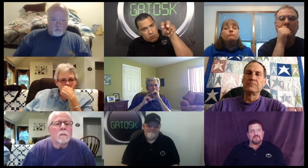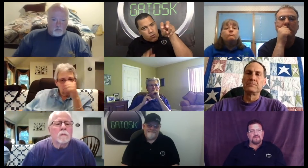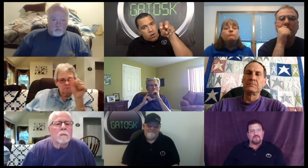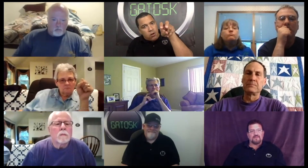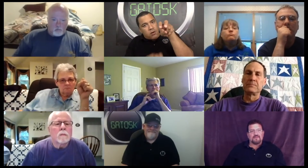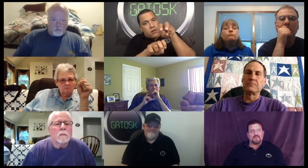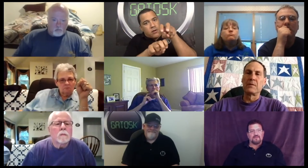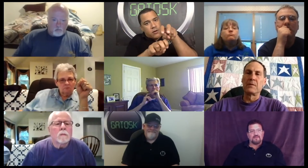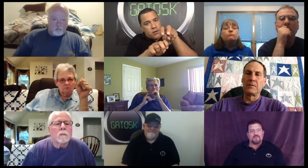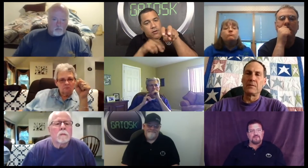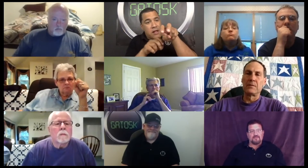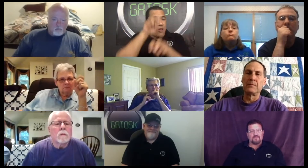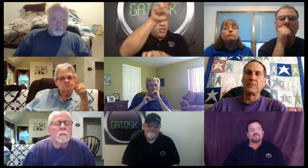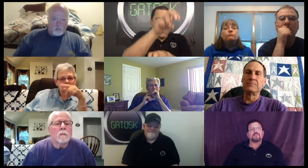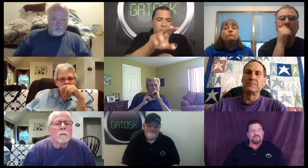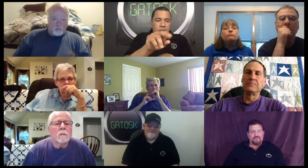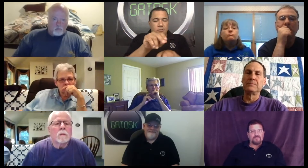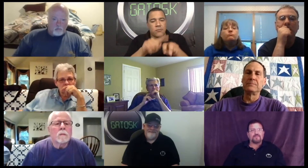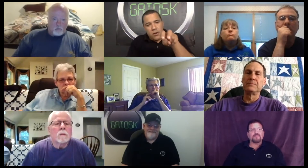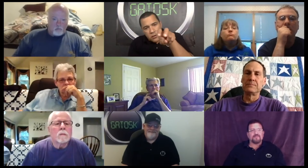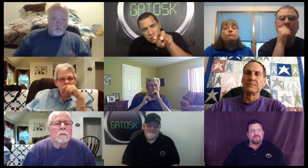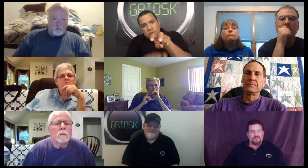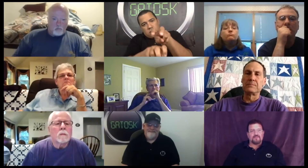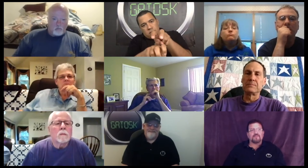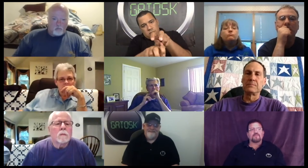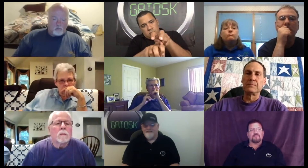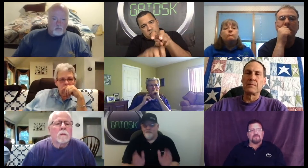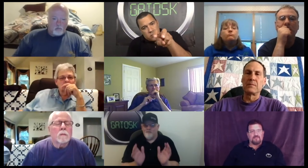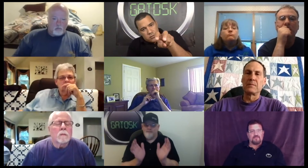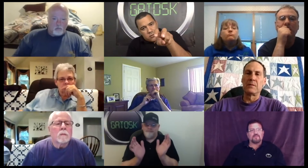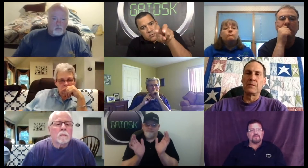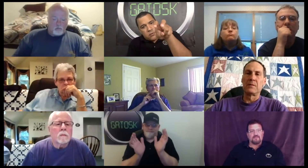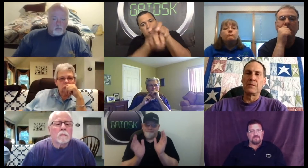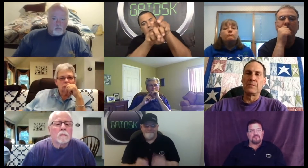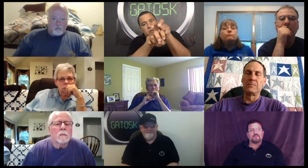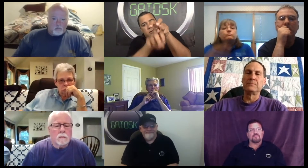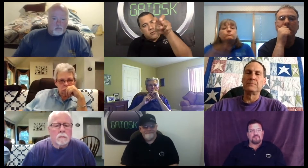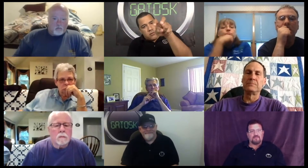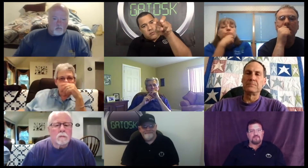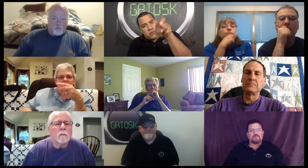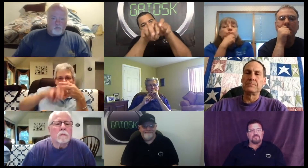you said, those people that are more active will get to kind of move up. They're not going to jump way ahead, but they get to move